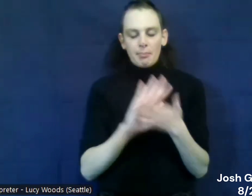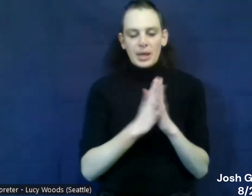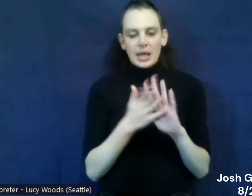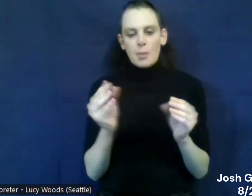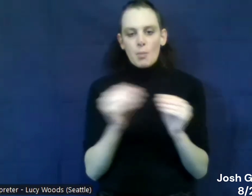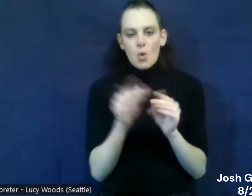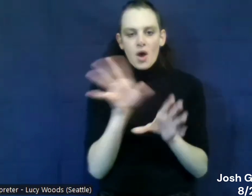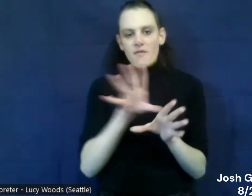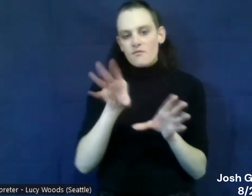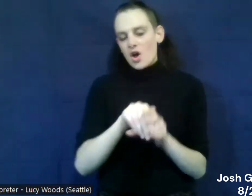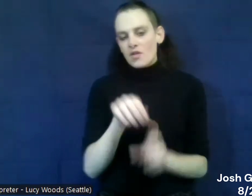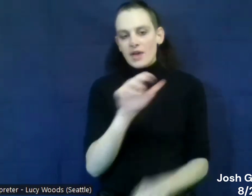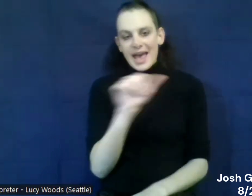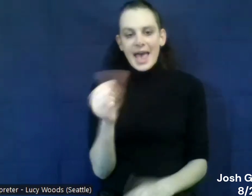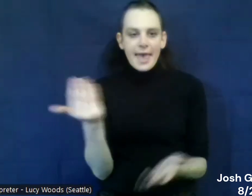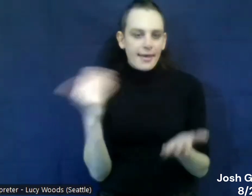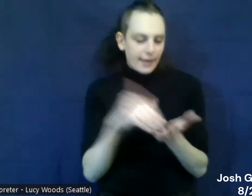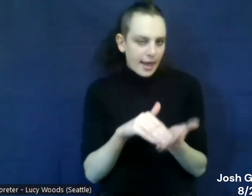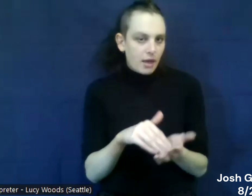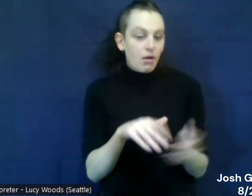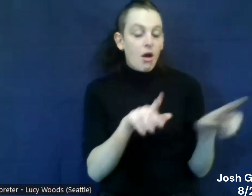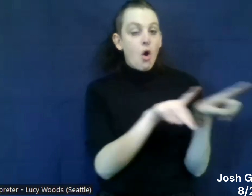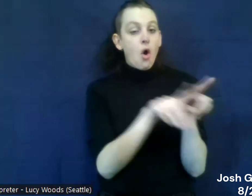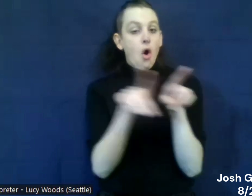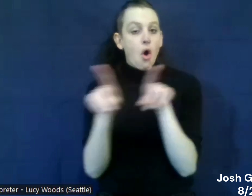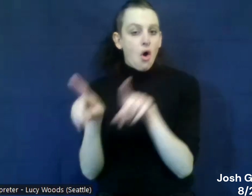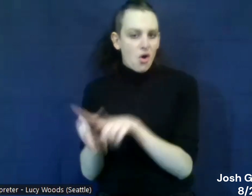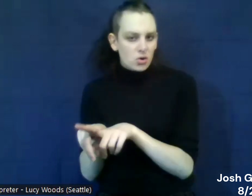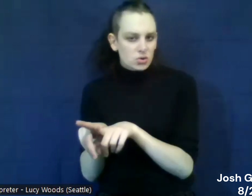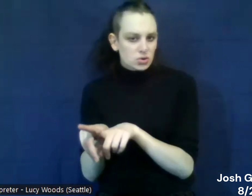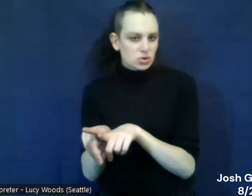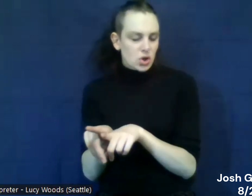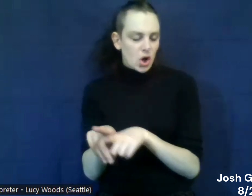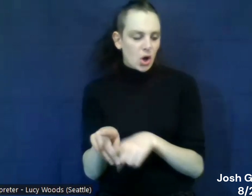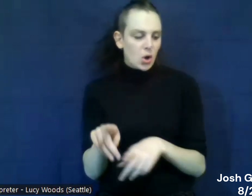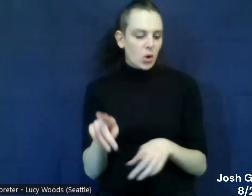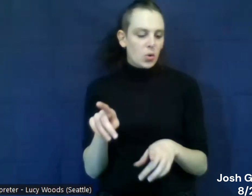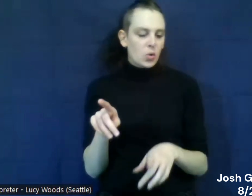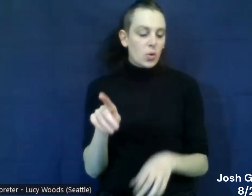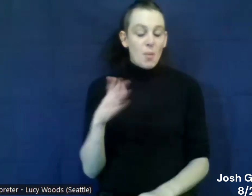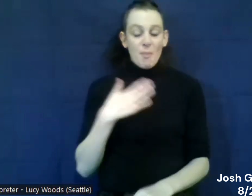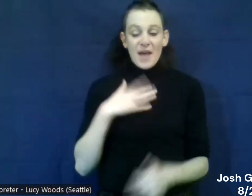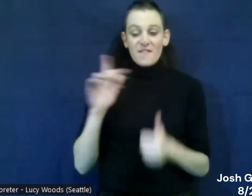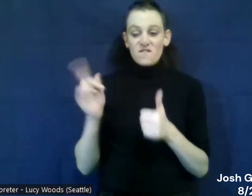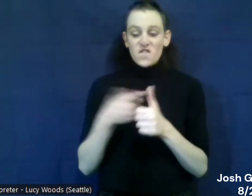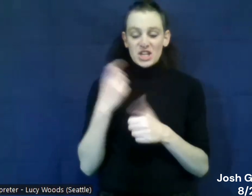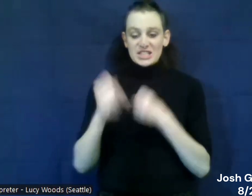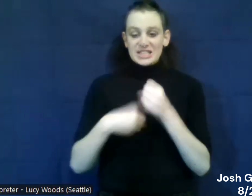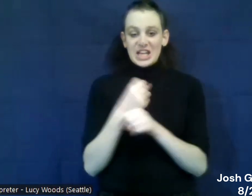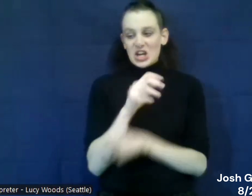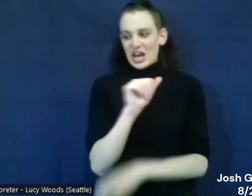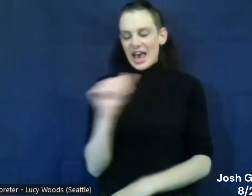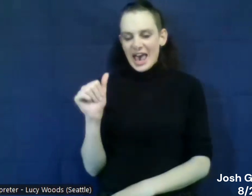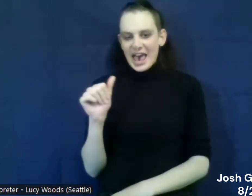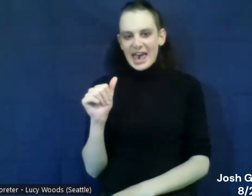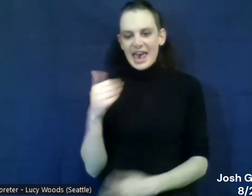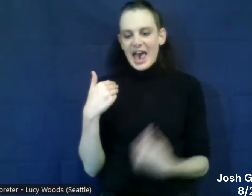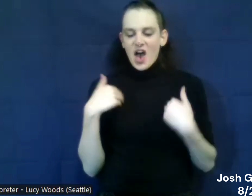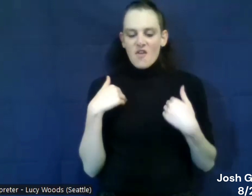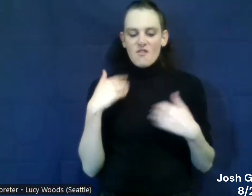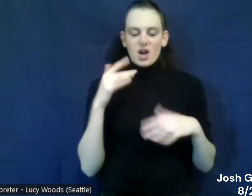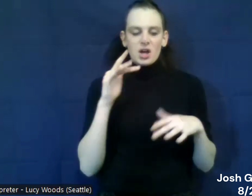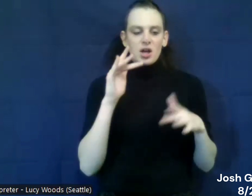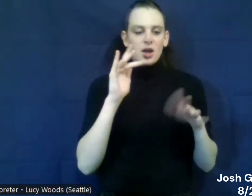of recovery that I was lacking in that first year of AA for me. I had worked heavily on